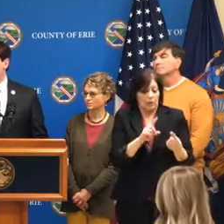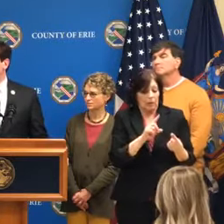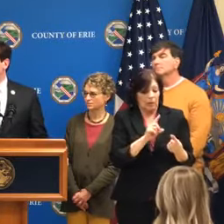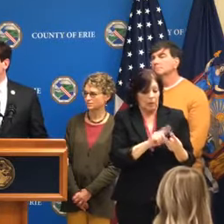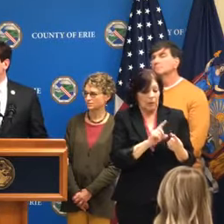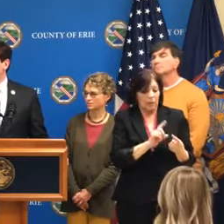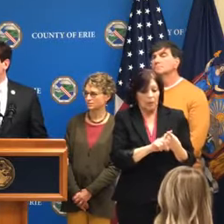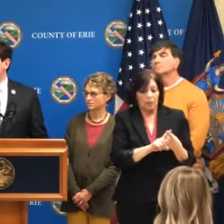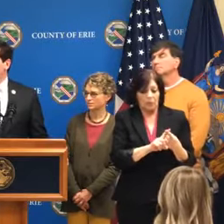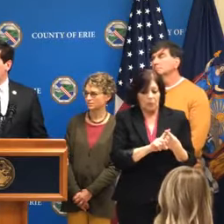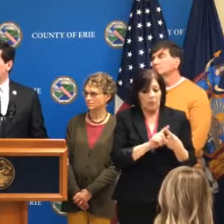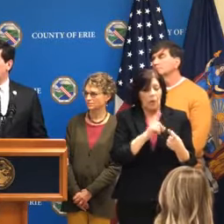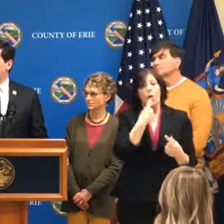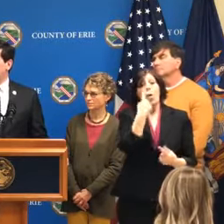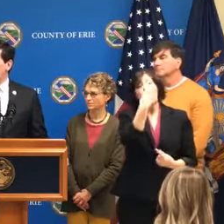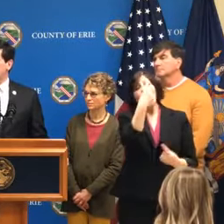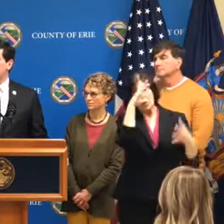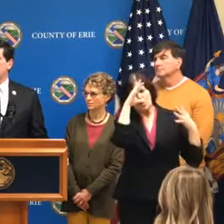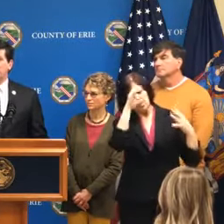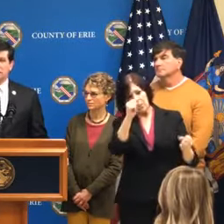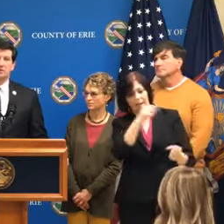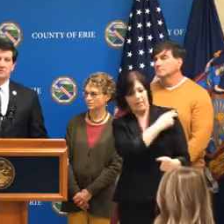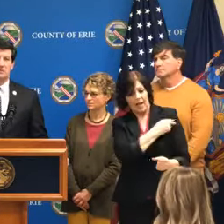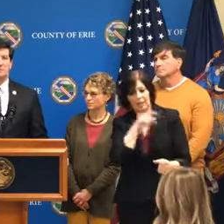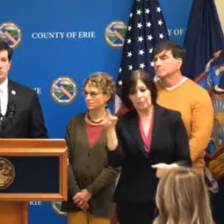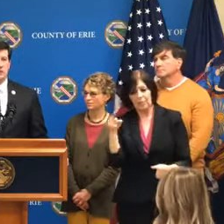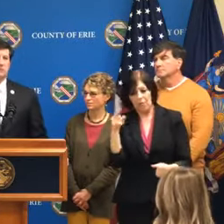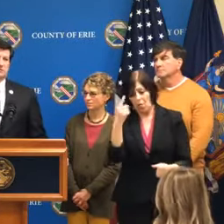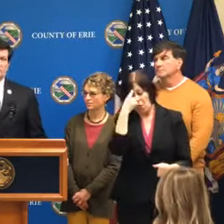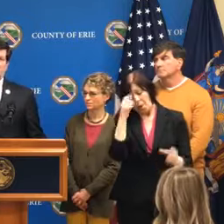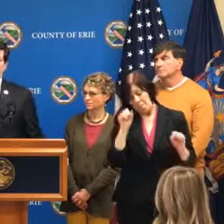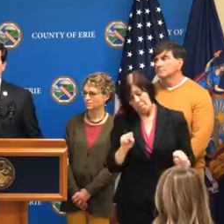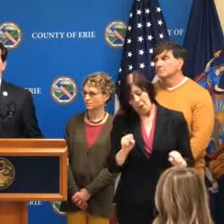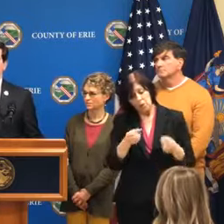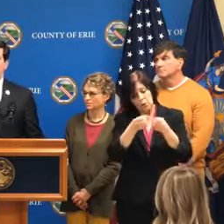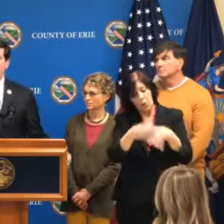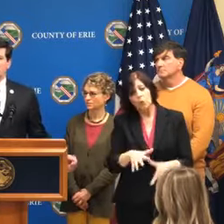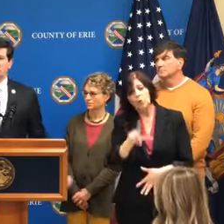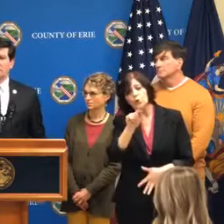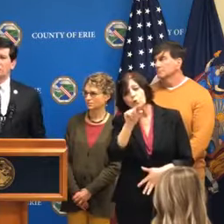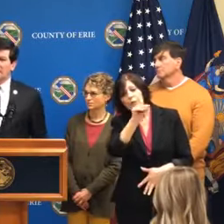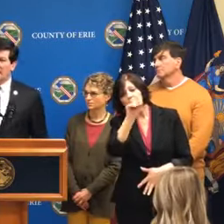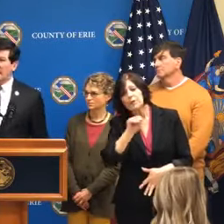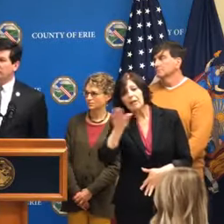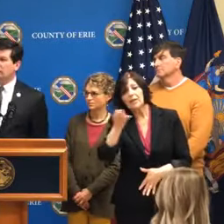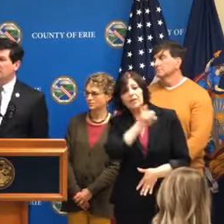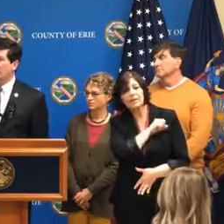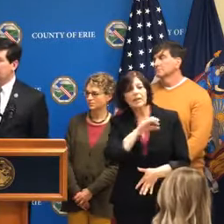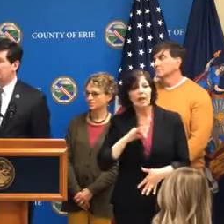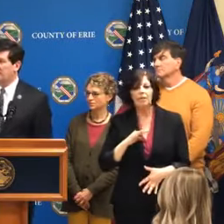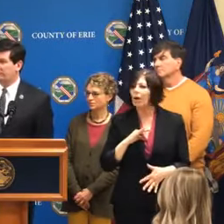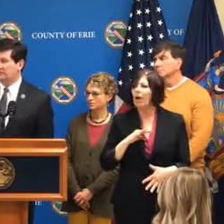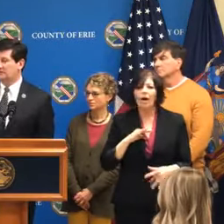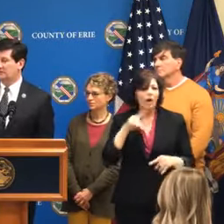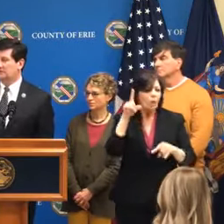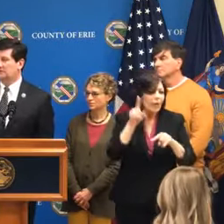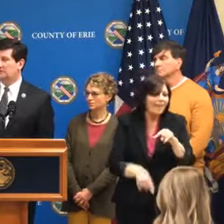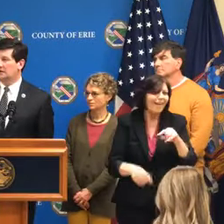of a hospital unit thought that it's possible they could lose up to 20% of their staff. And we cannot afford to have